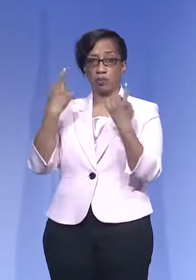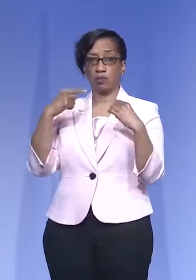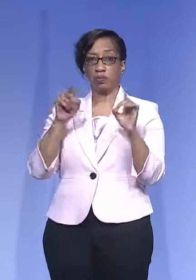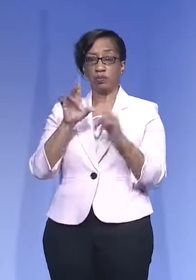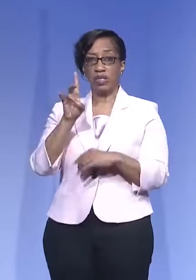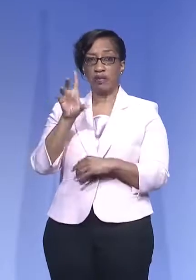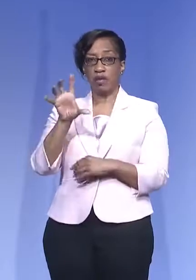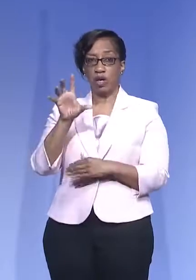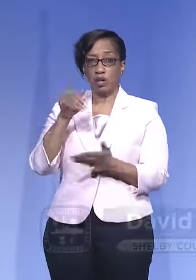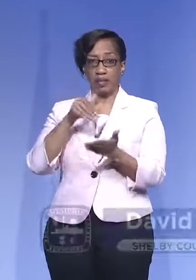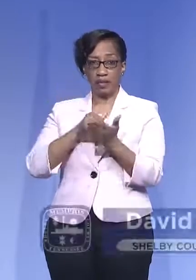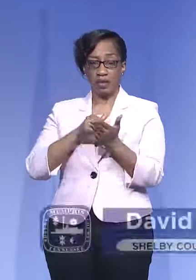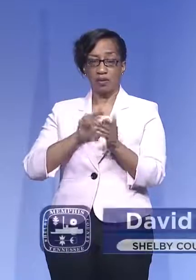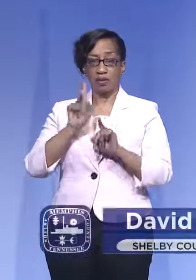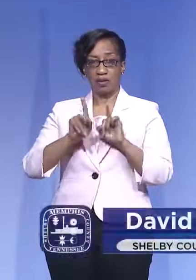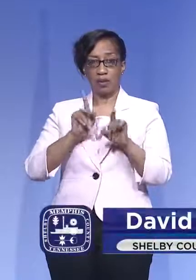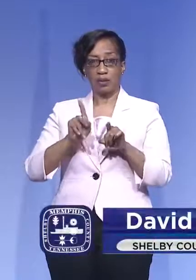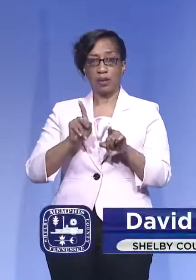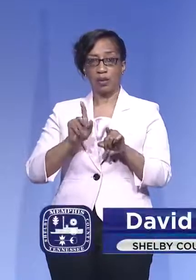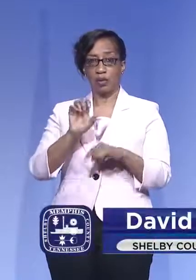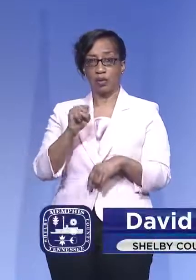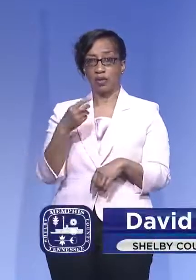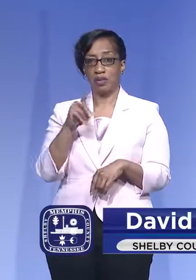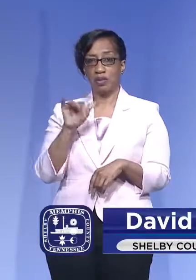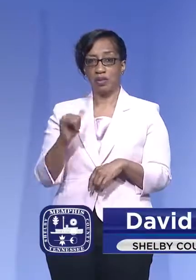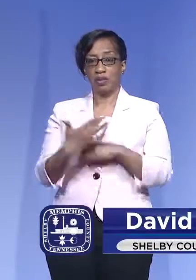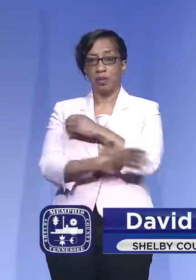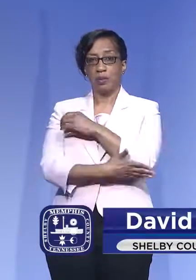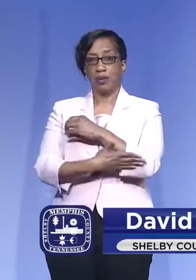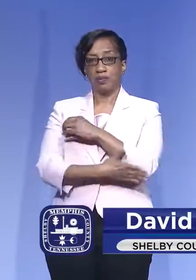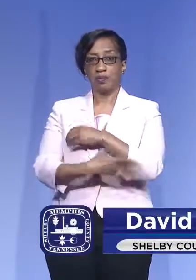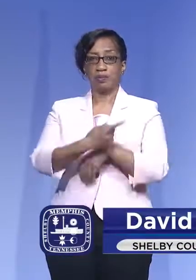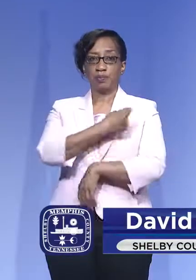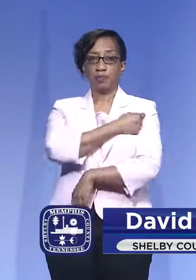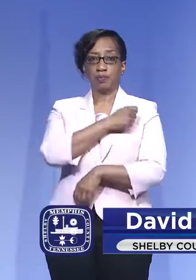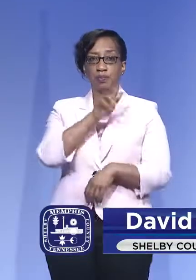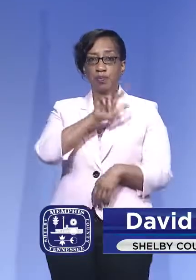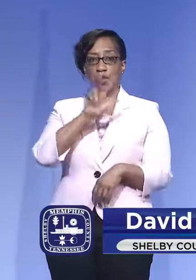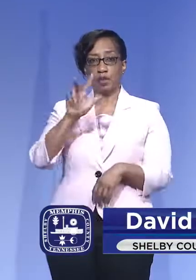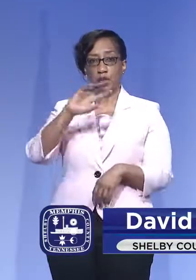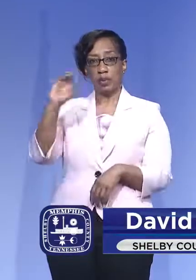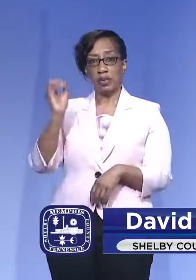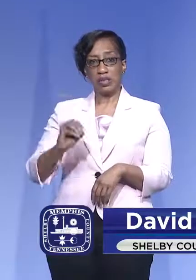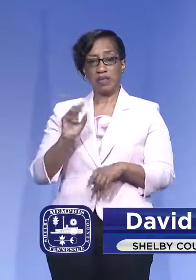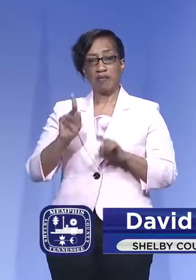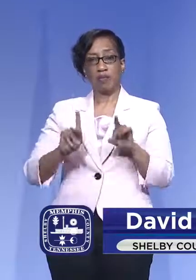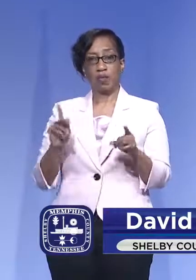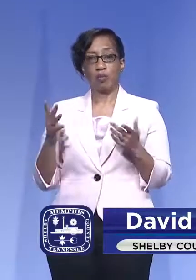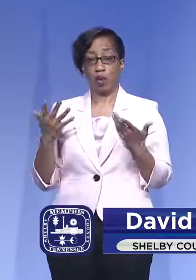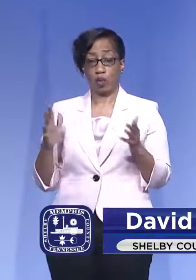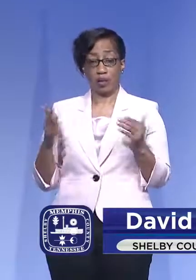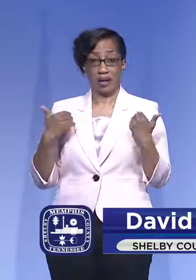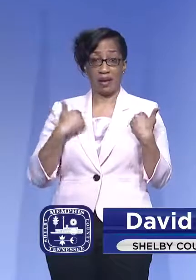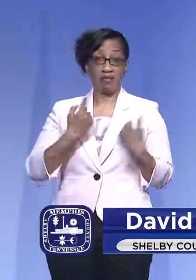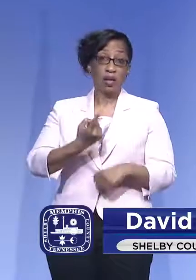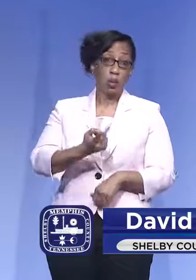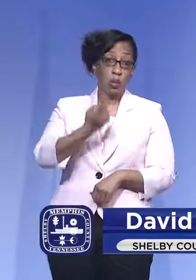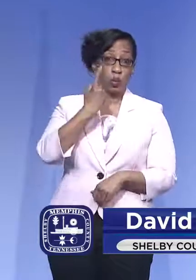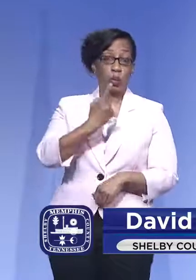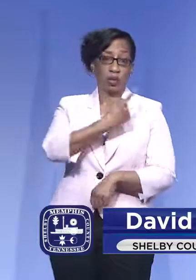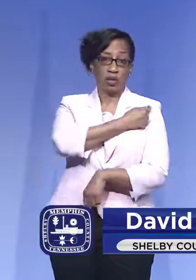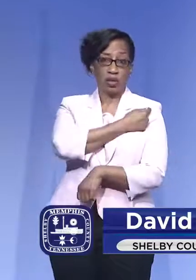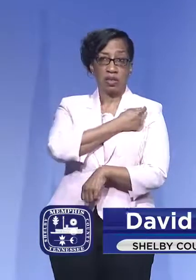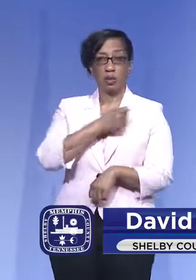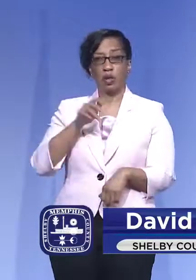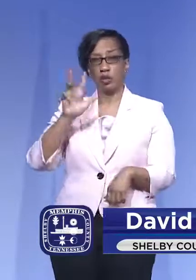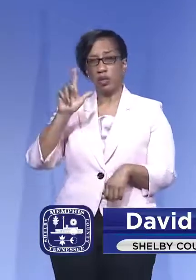700,000 vaccinated individuals in Shelby County, and represents 33% of the population having at least one dose, about